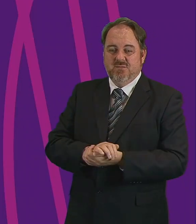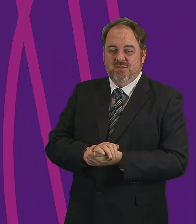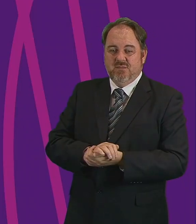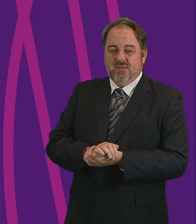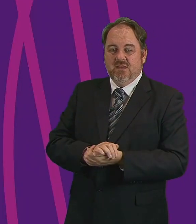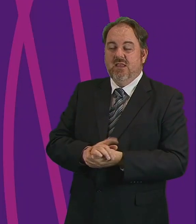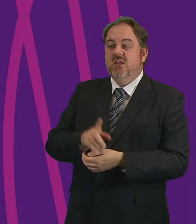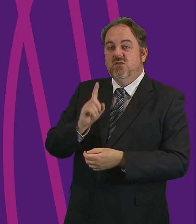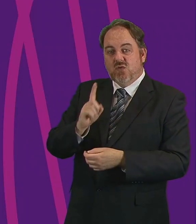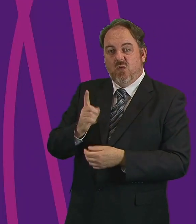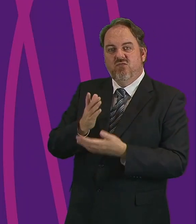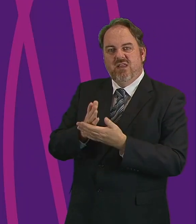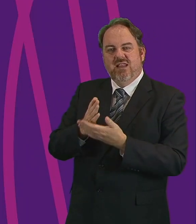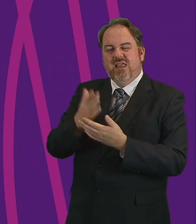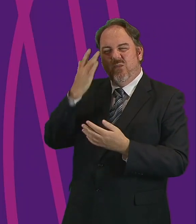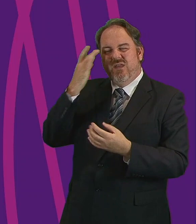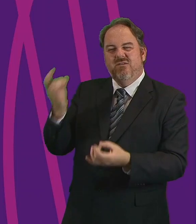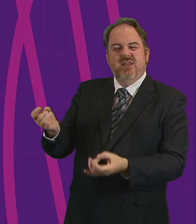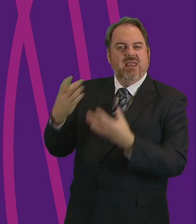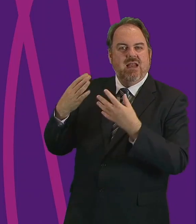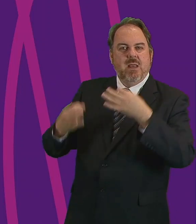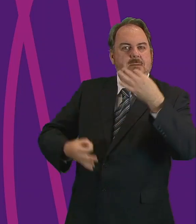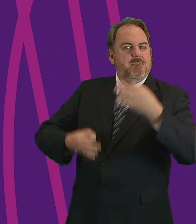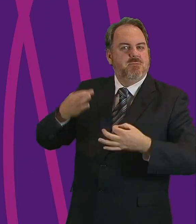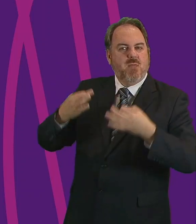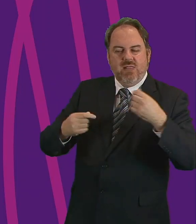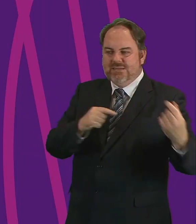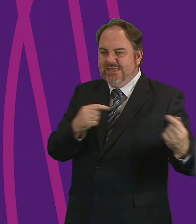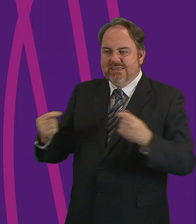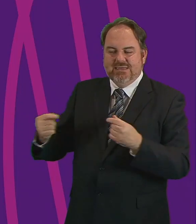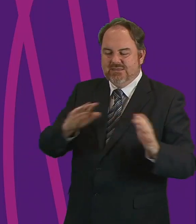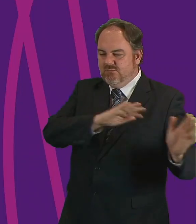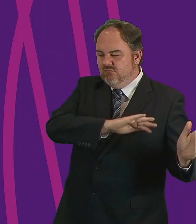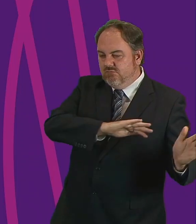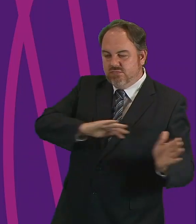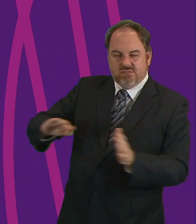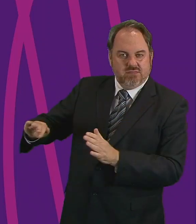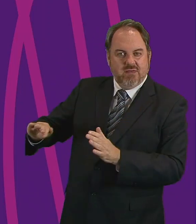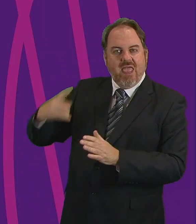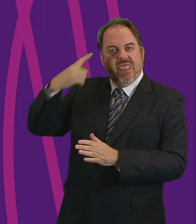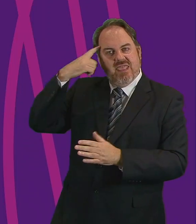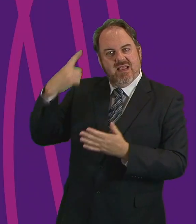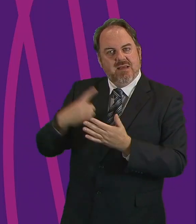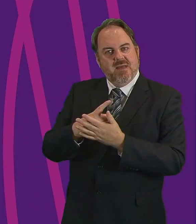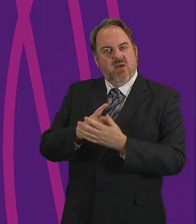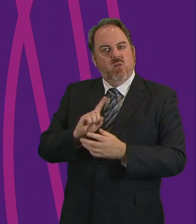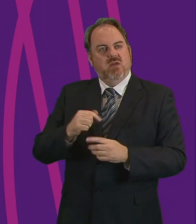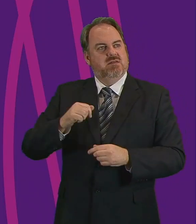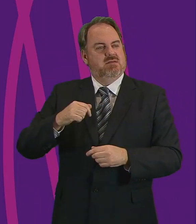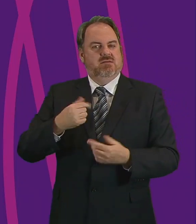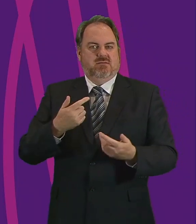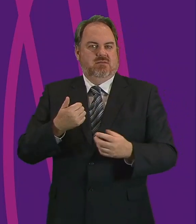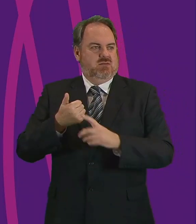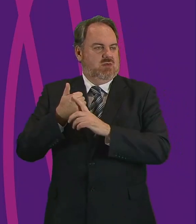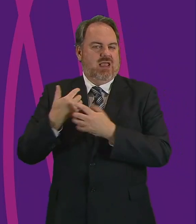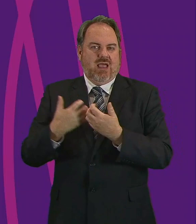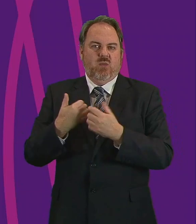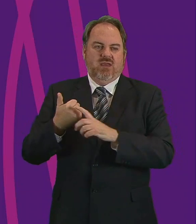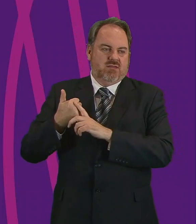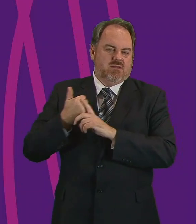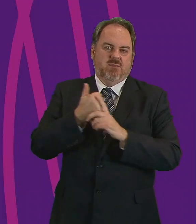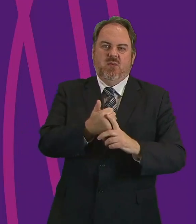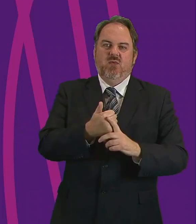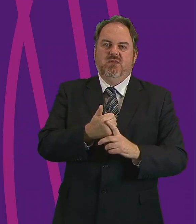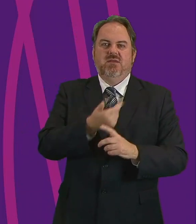we lay aside our political differences in the best collective interests of our citizens? I sincerely believe there will emerge from these